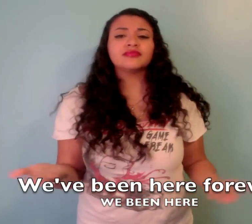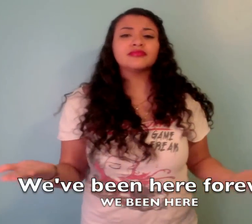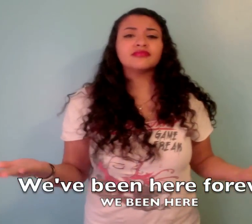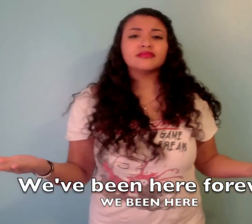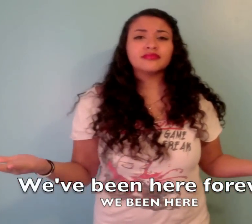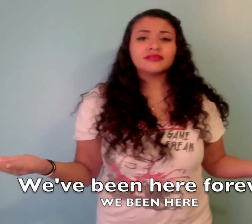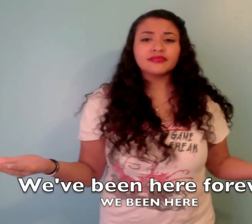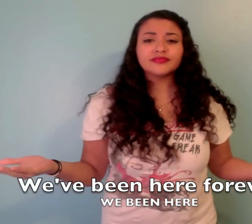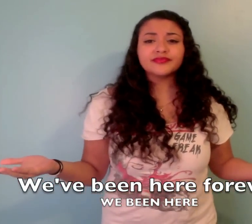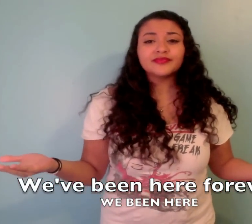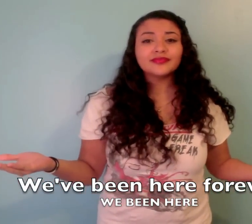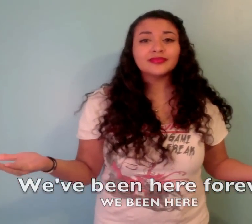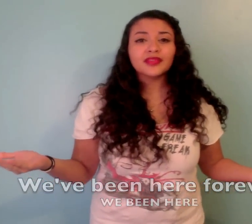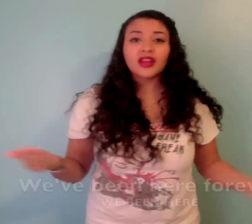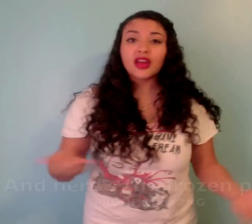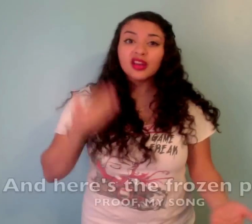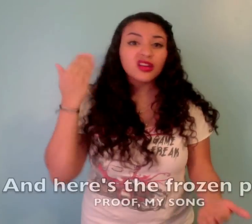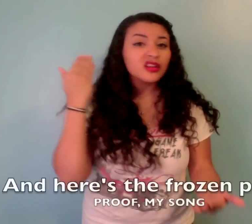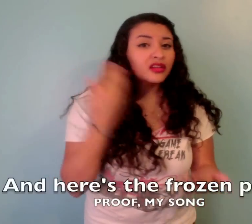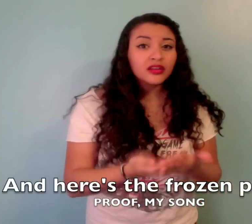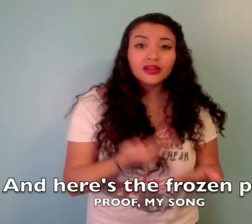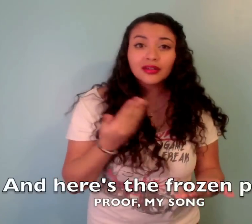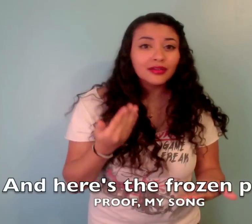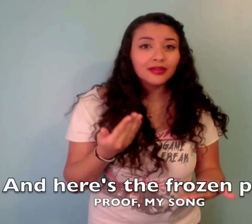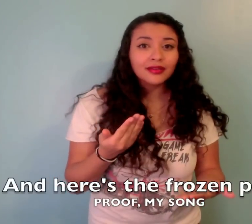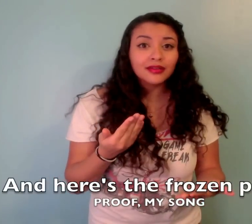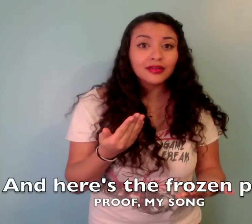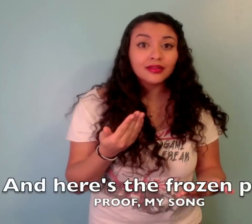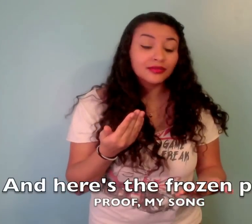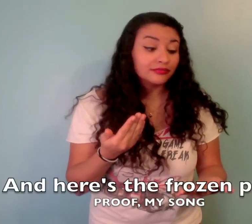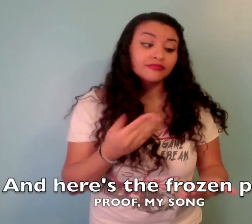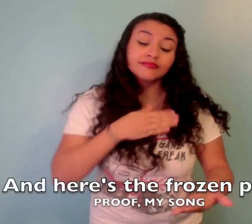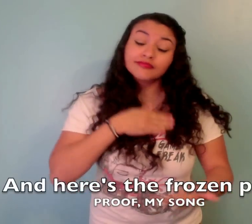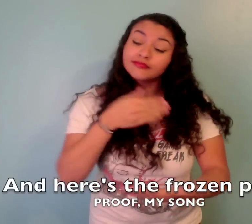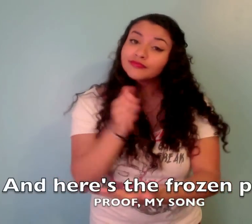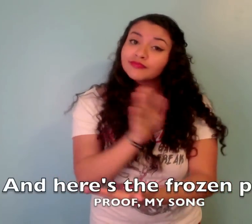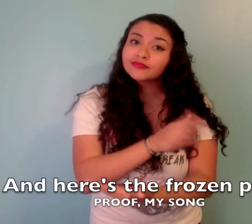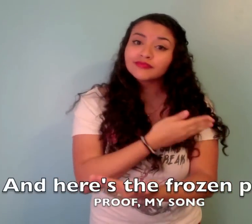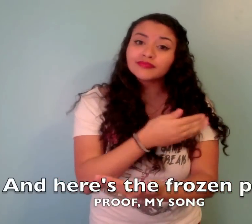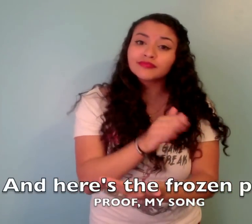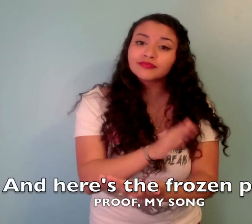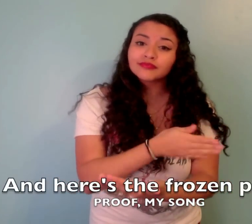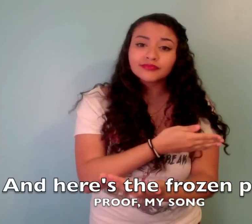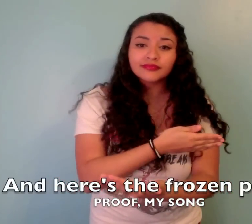And here is the frozen fruit